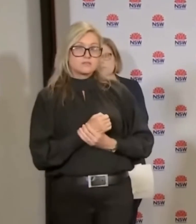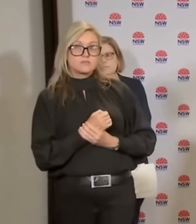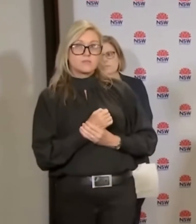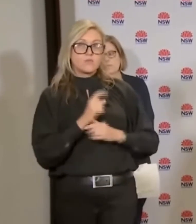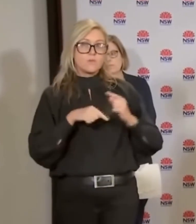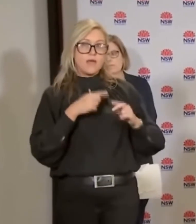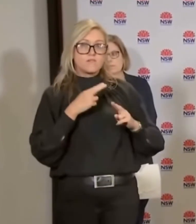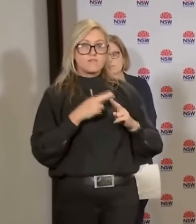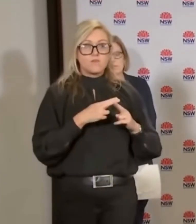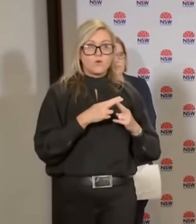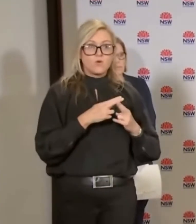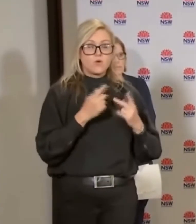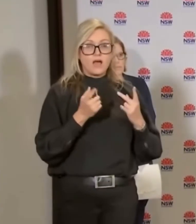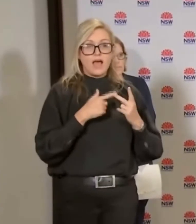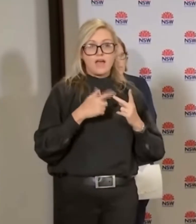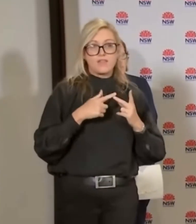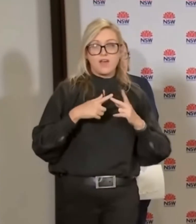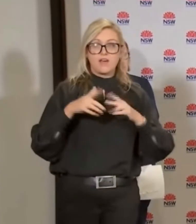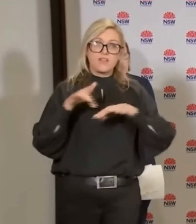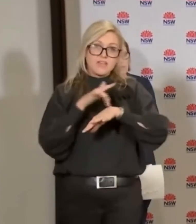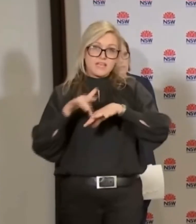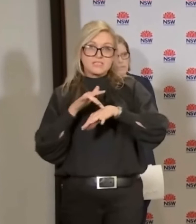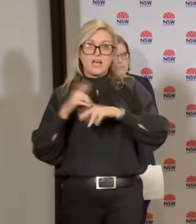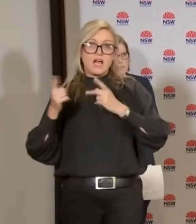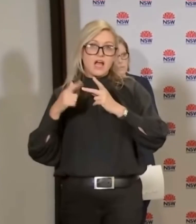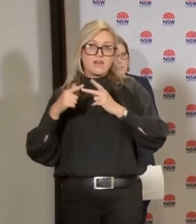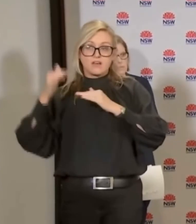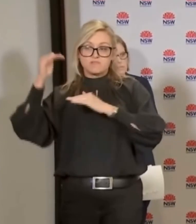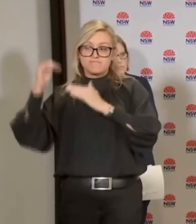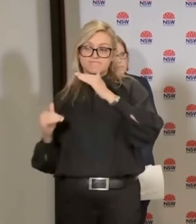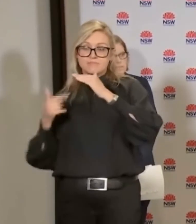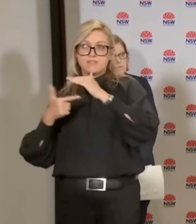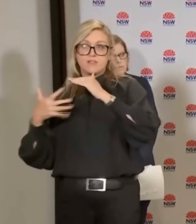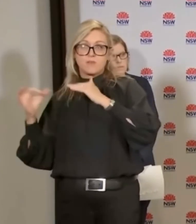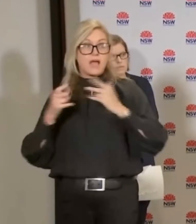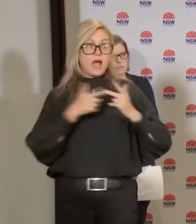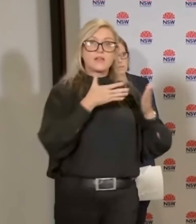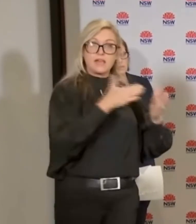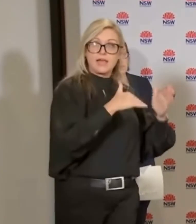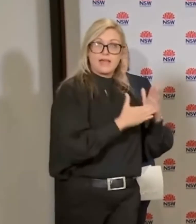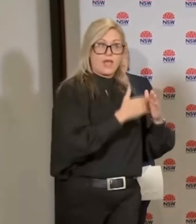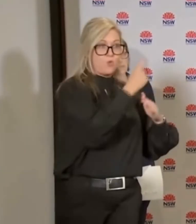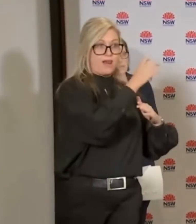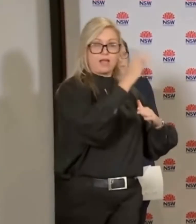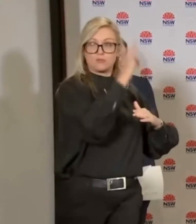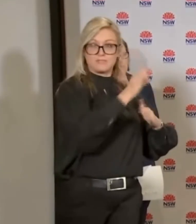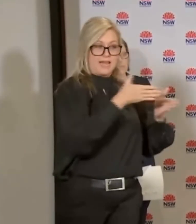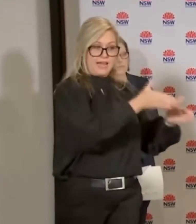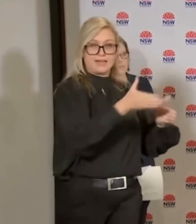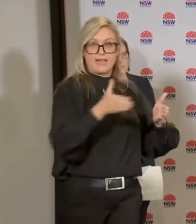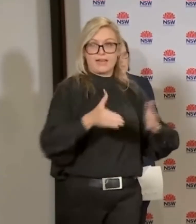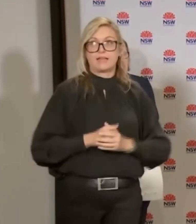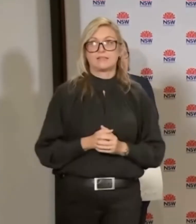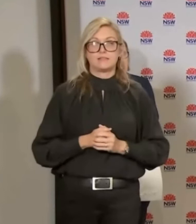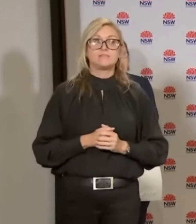theatres, have to stay for 75%? Yeah, we're considering those options at the moment. Theatres obviously have a variety of the way in which